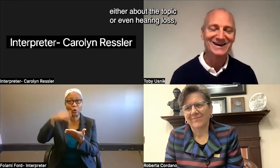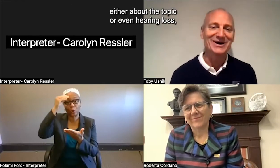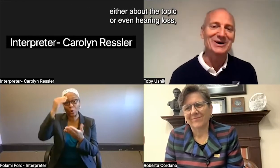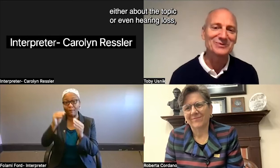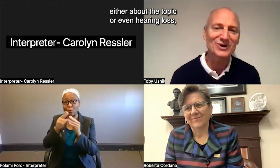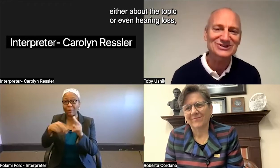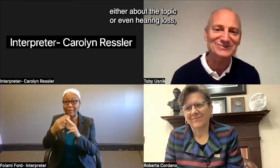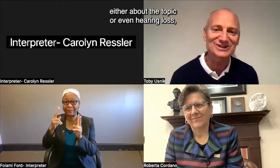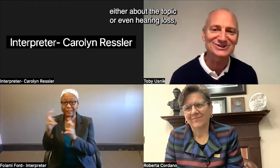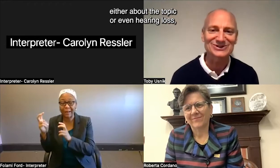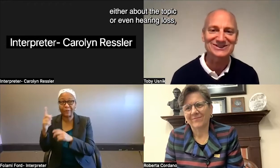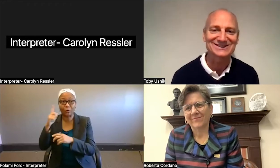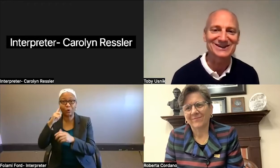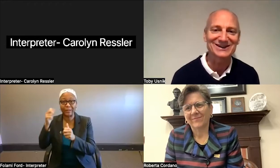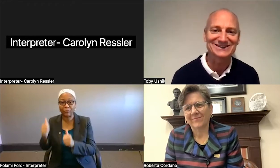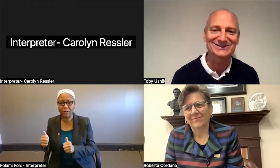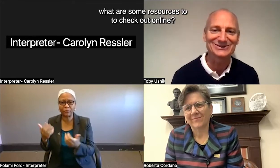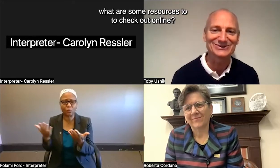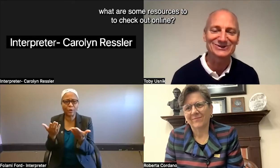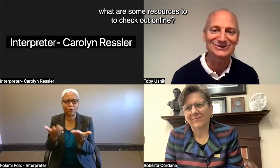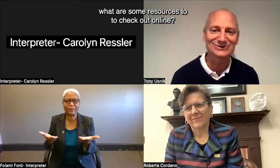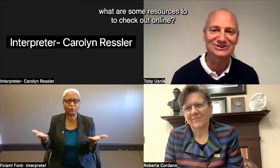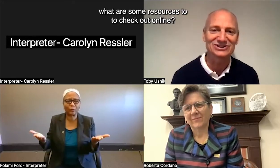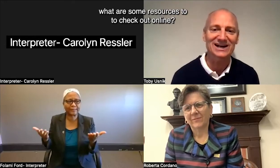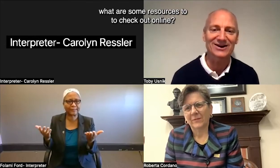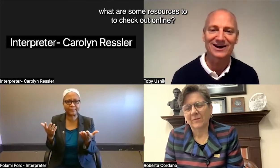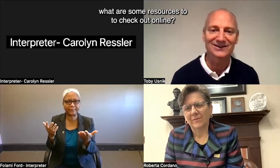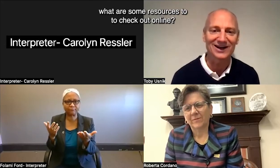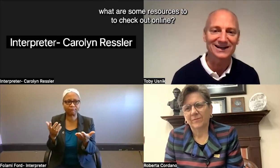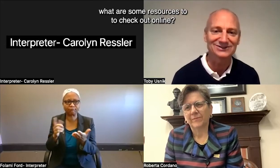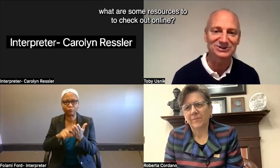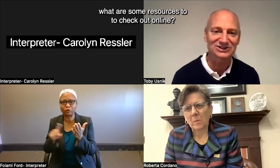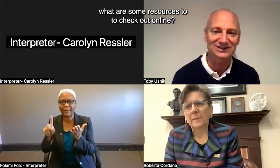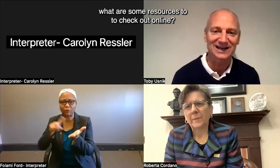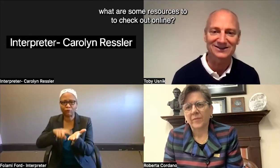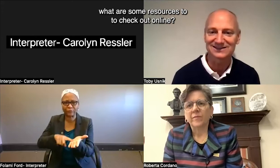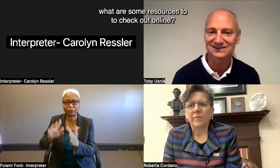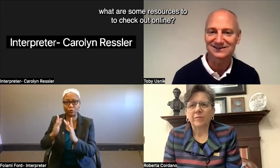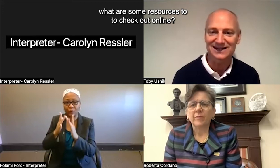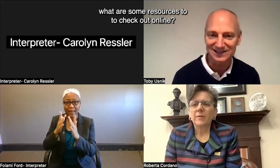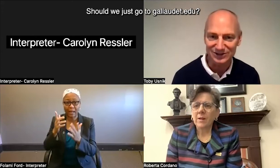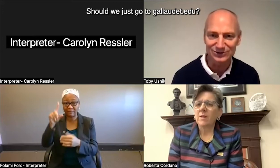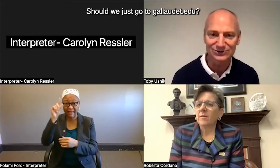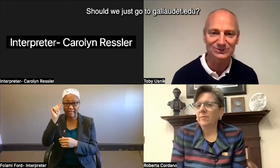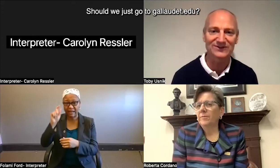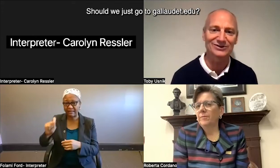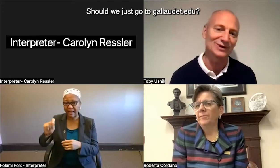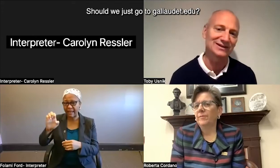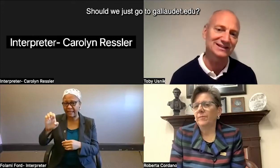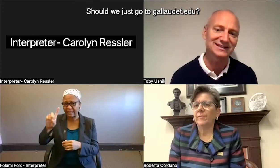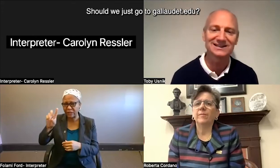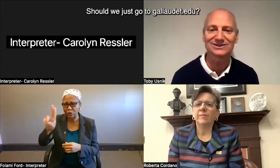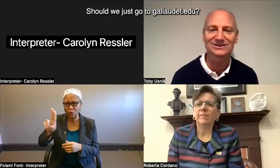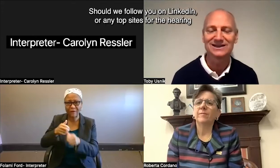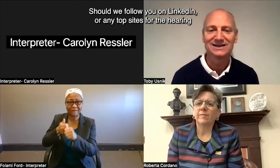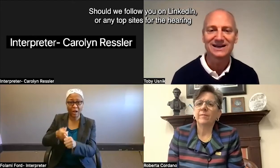less, what are some resources to check out online? Should we just go to gallaudet.edu? Should we follow you